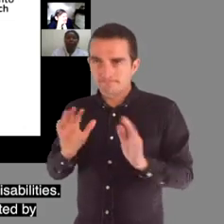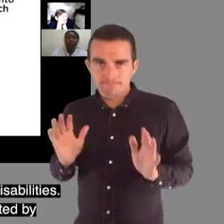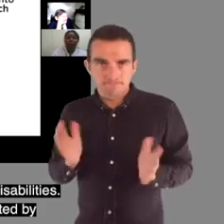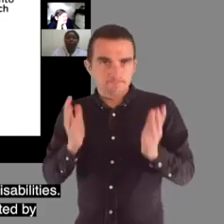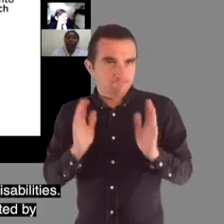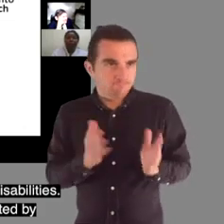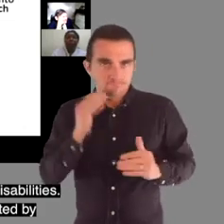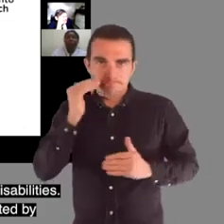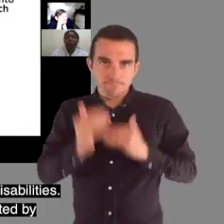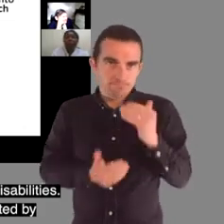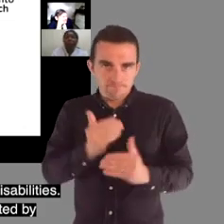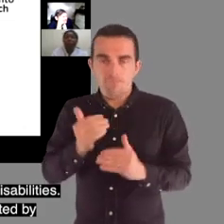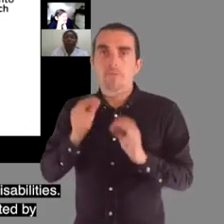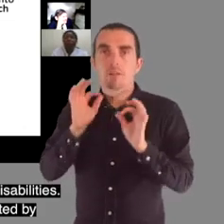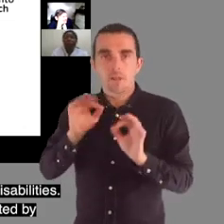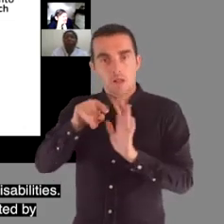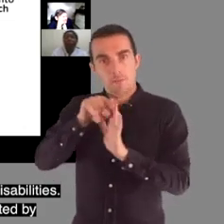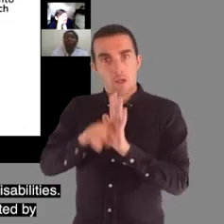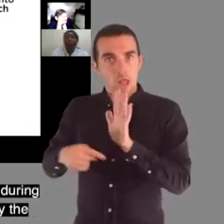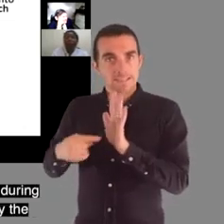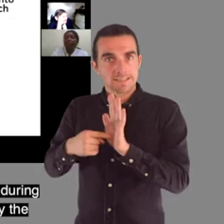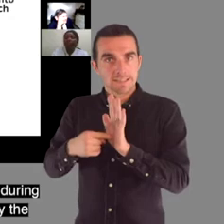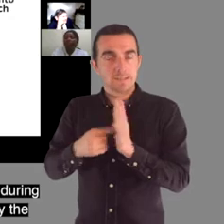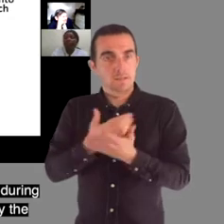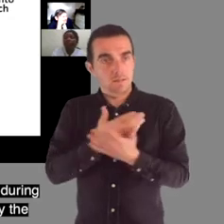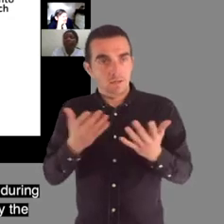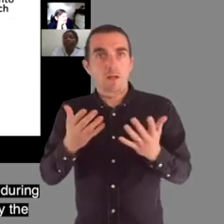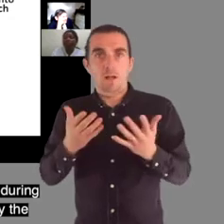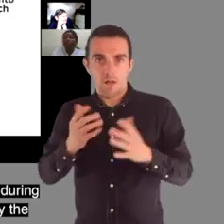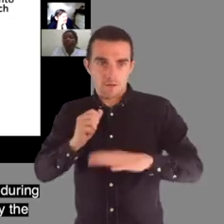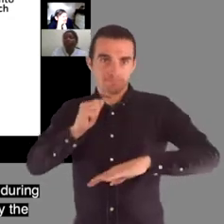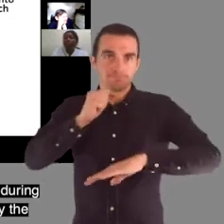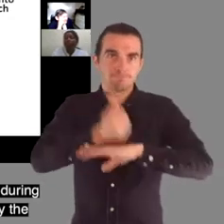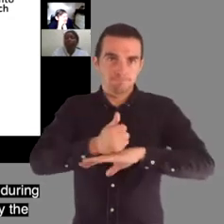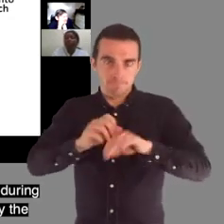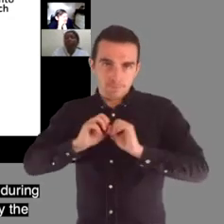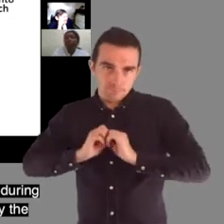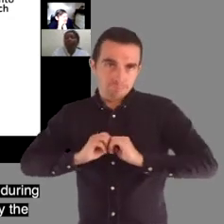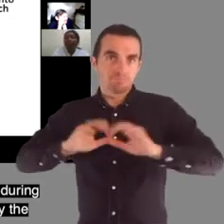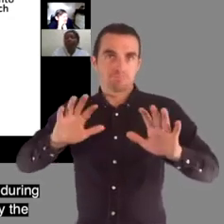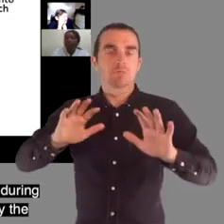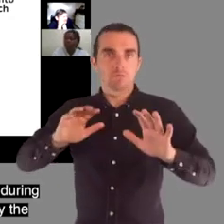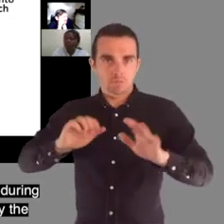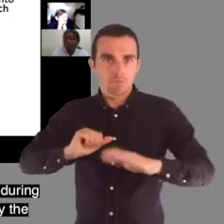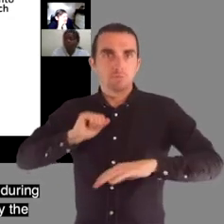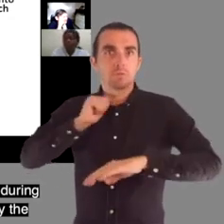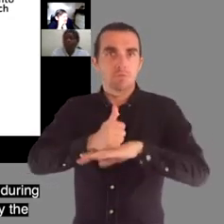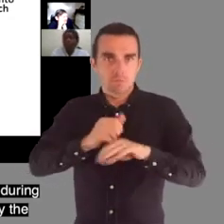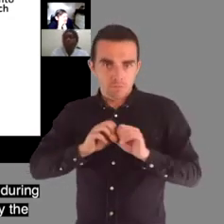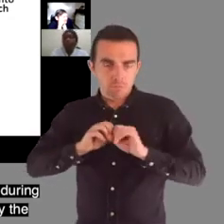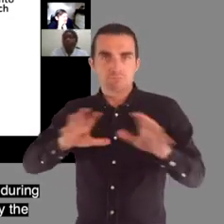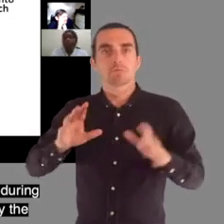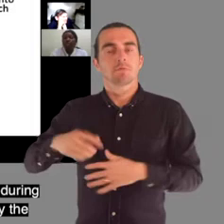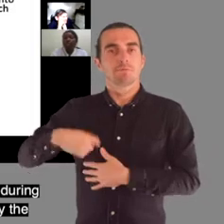On this policy, UDPK participated by giving input into the policy, and during its launch,